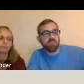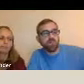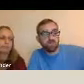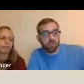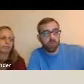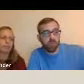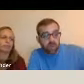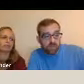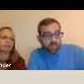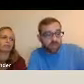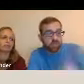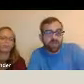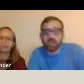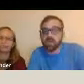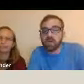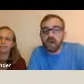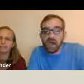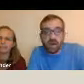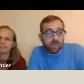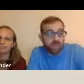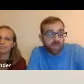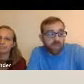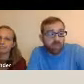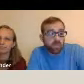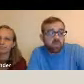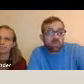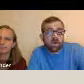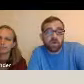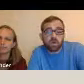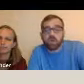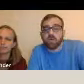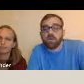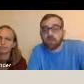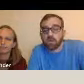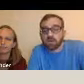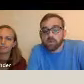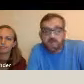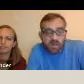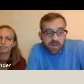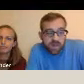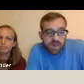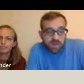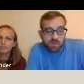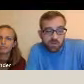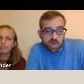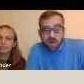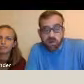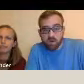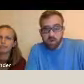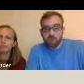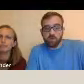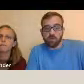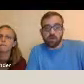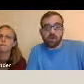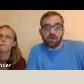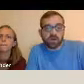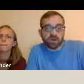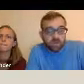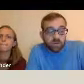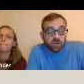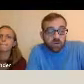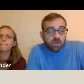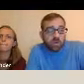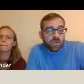on the Global Sign Languages team. And we just want to share our story with you tonight and tell you how the Lord called